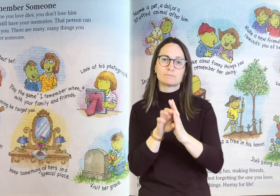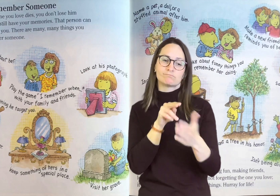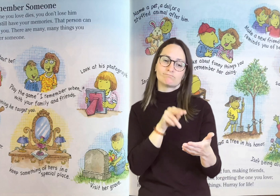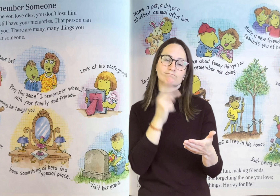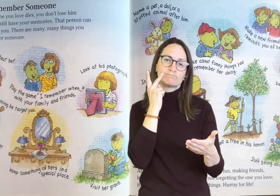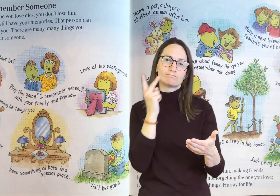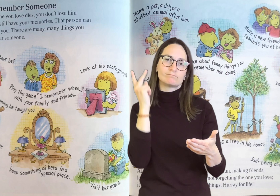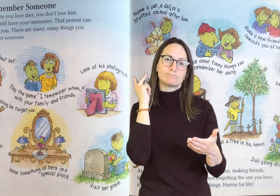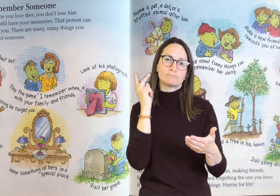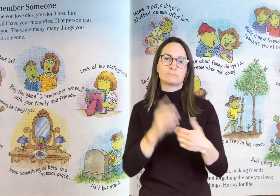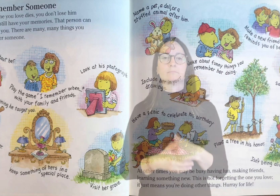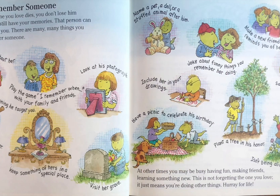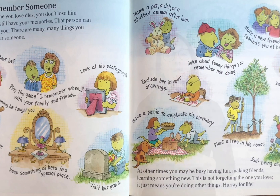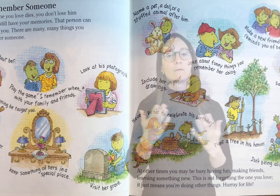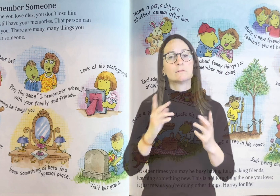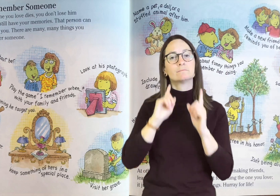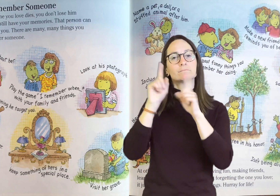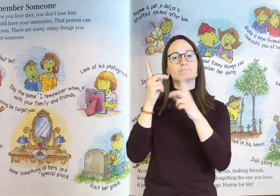Look at his photograph.